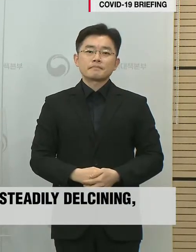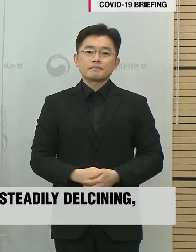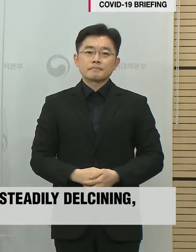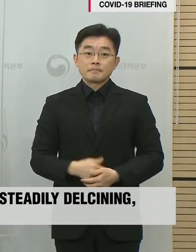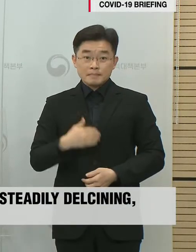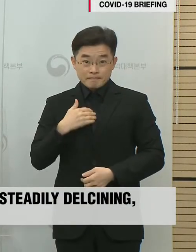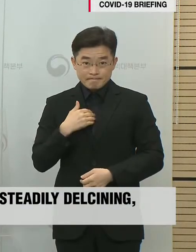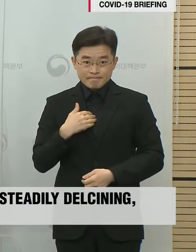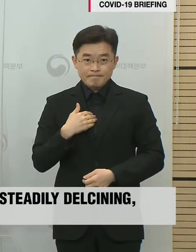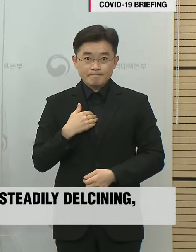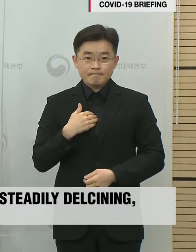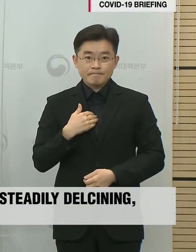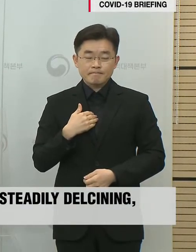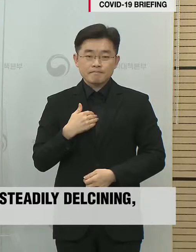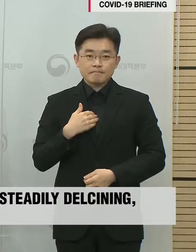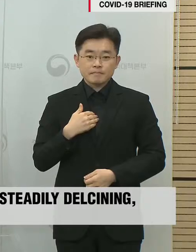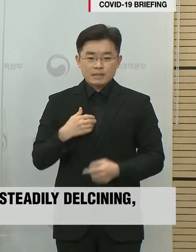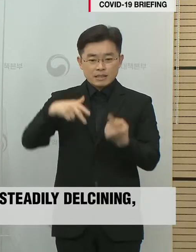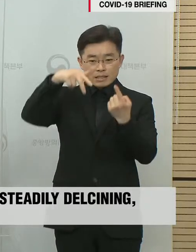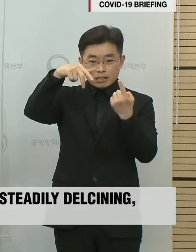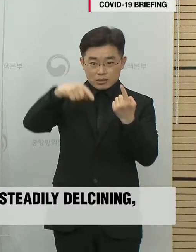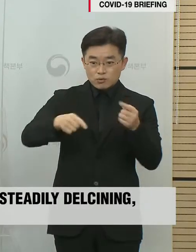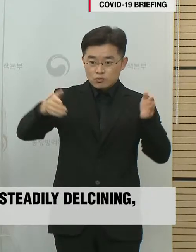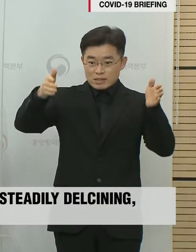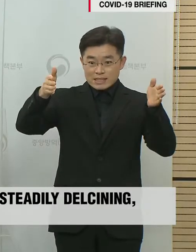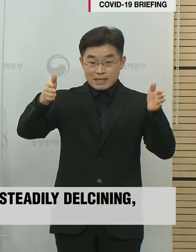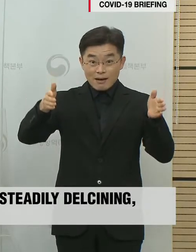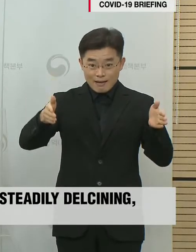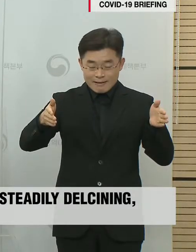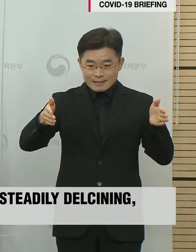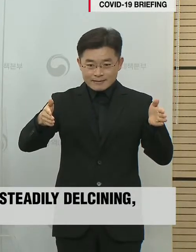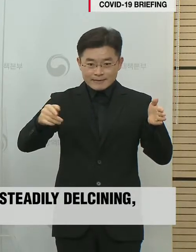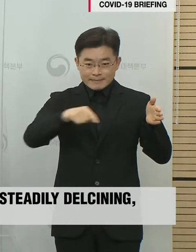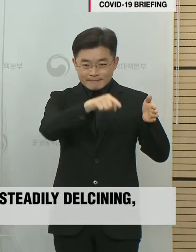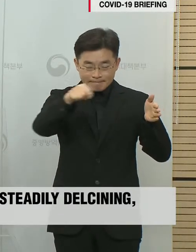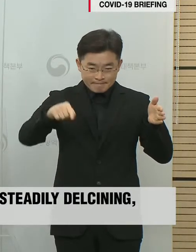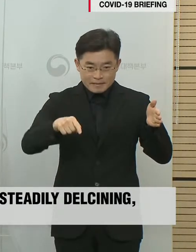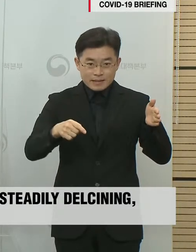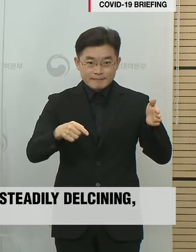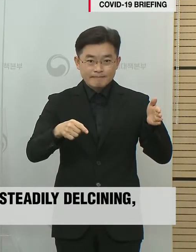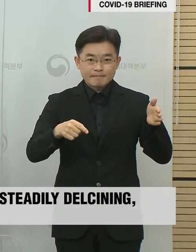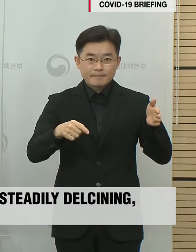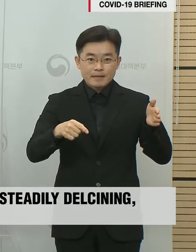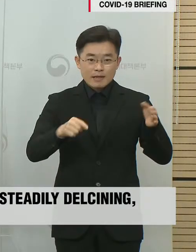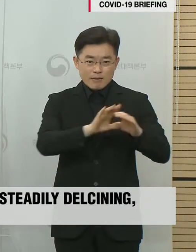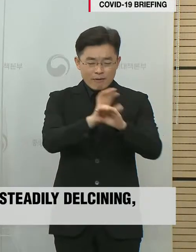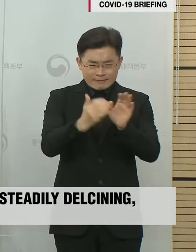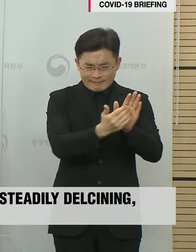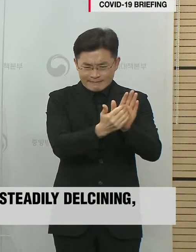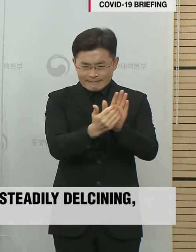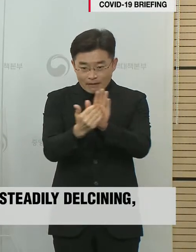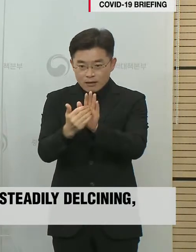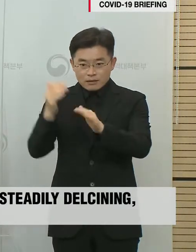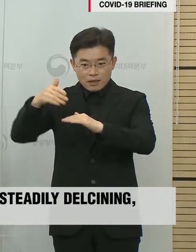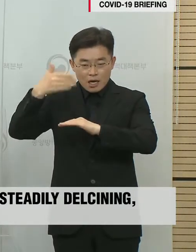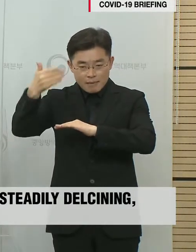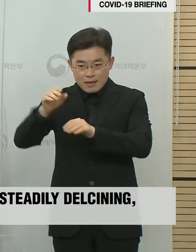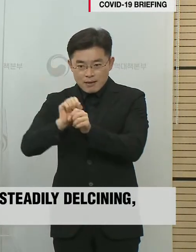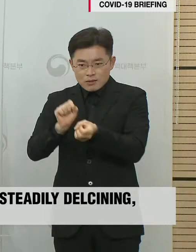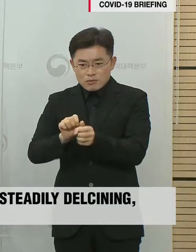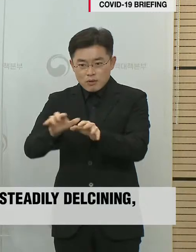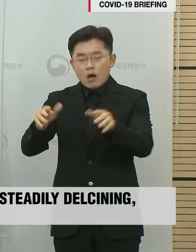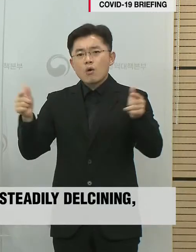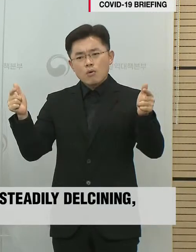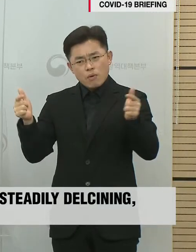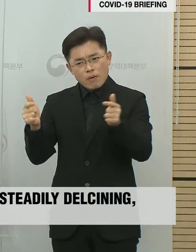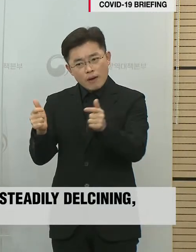lot of endurances as well. We would like to thank you once again, but also apologize to you at the same time. And we believe that